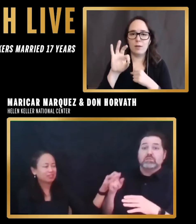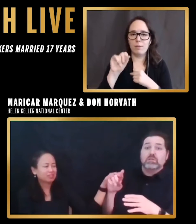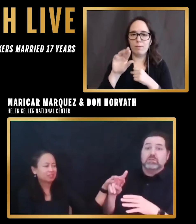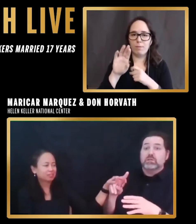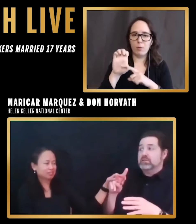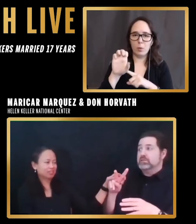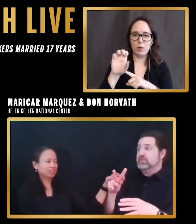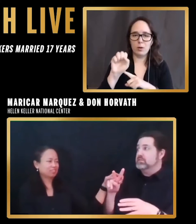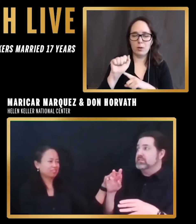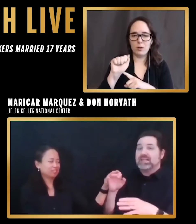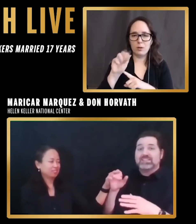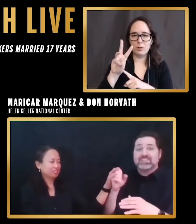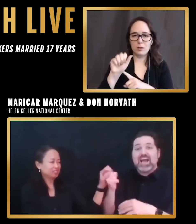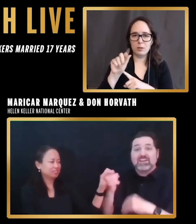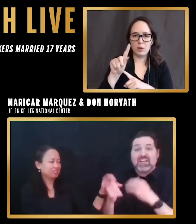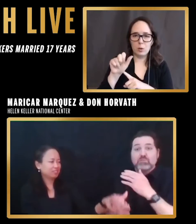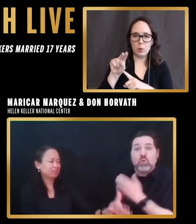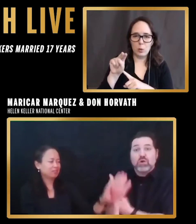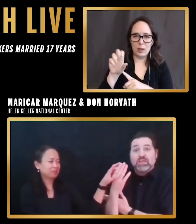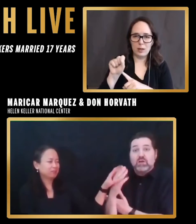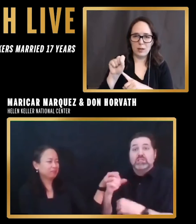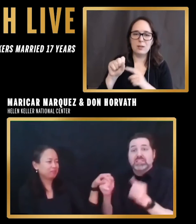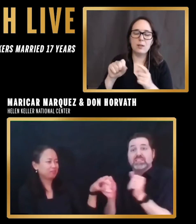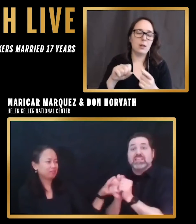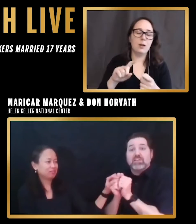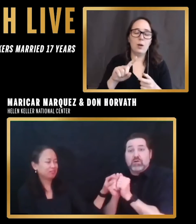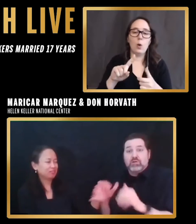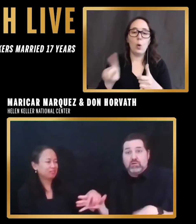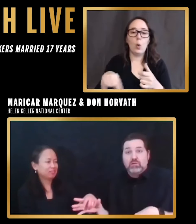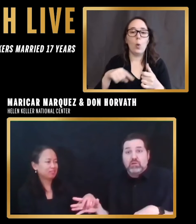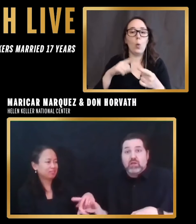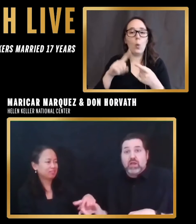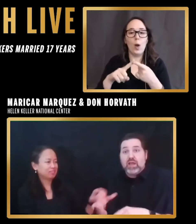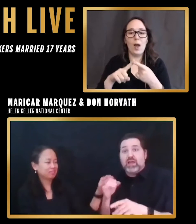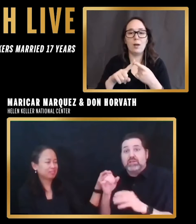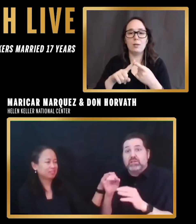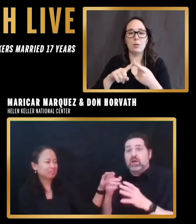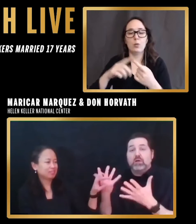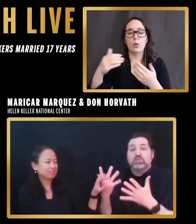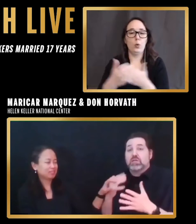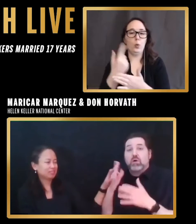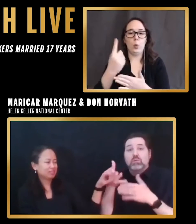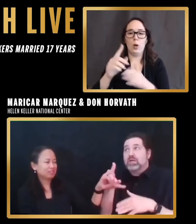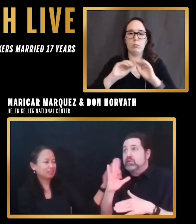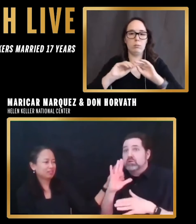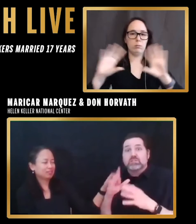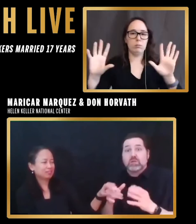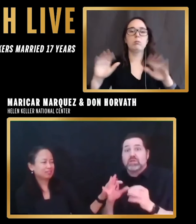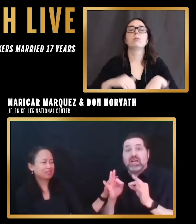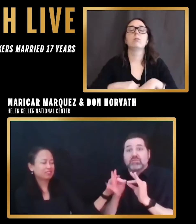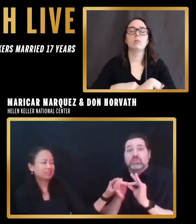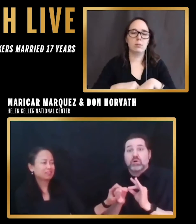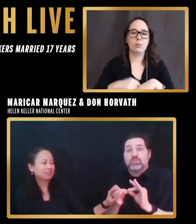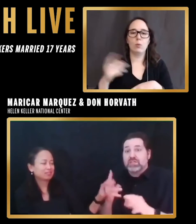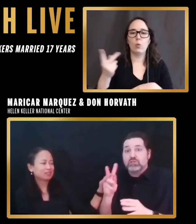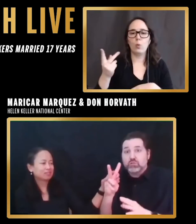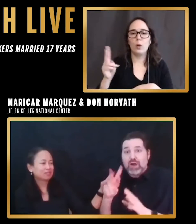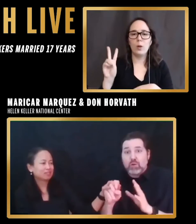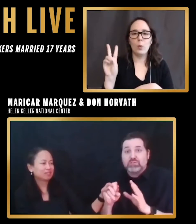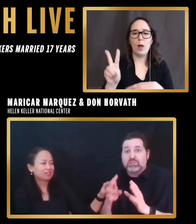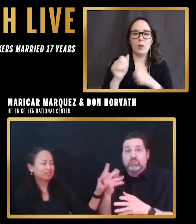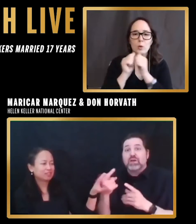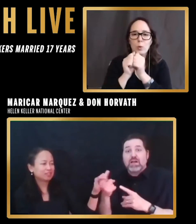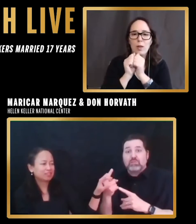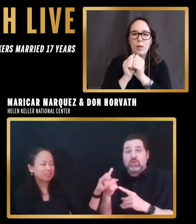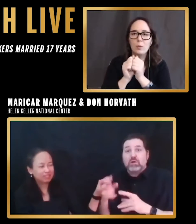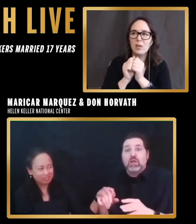went that Saturday morning together. And I was like, oh my goodness, I'm gonna have to interpret like 2